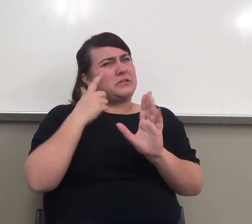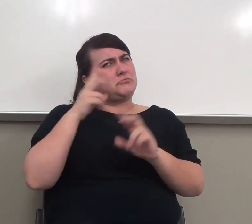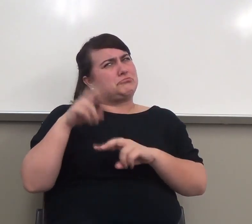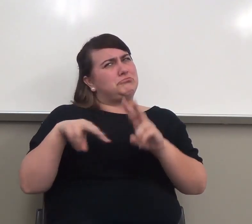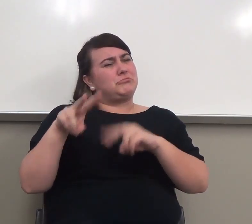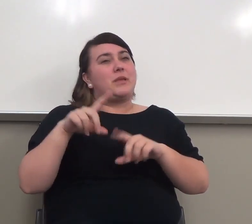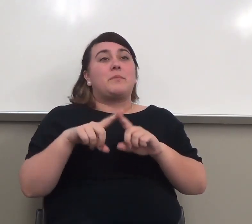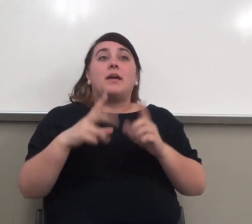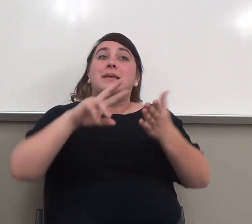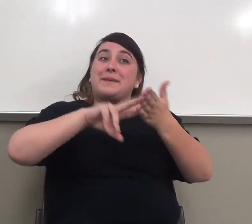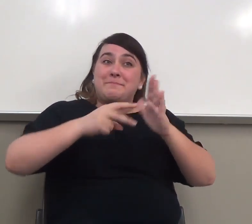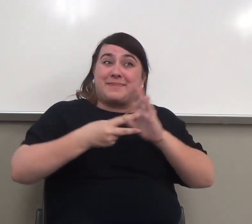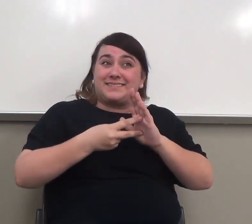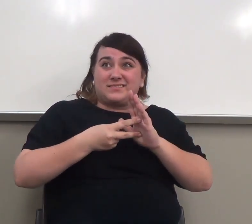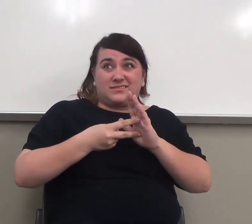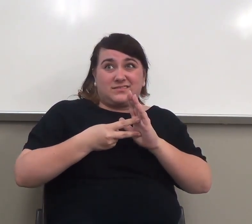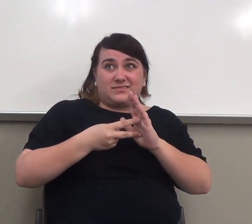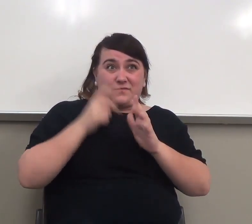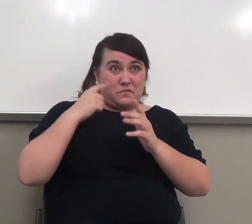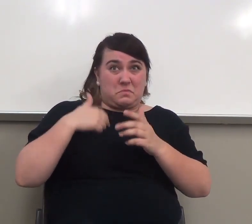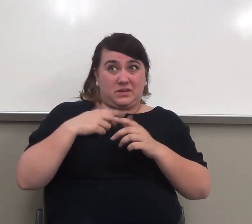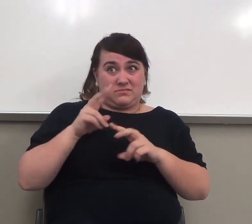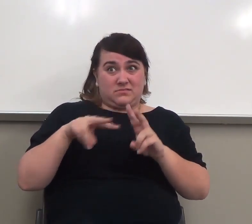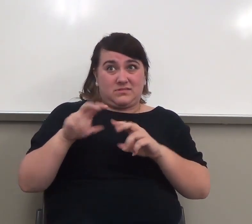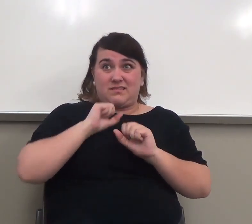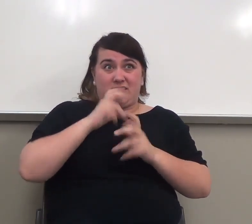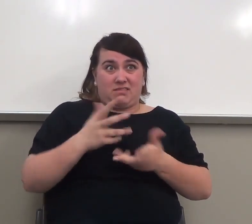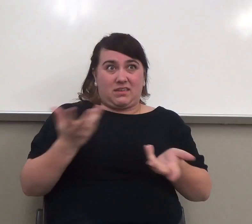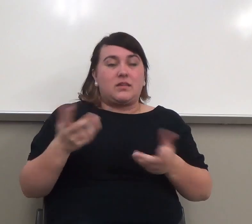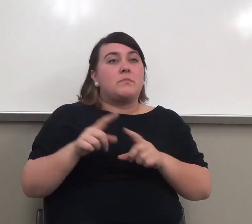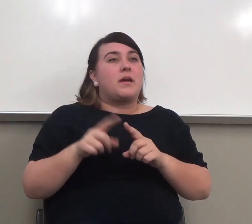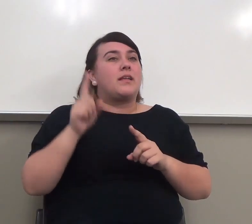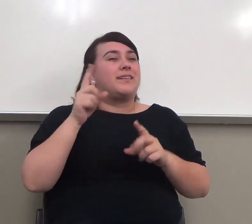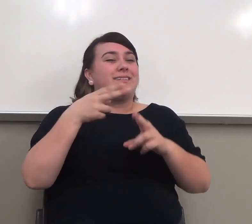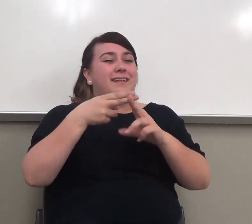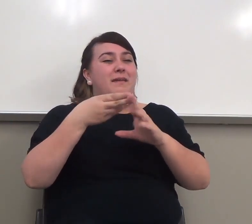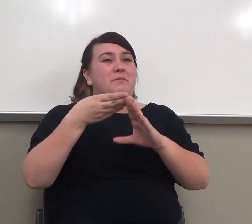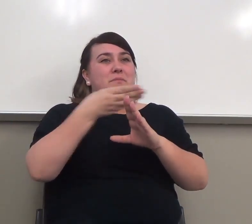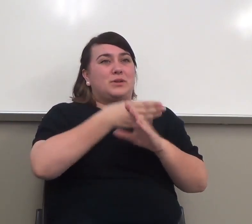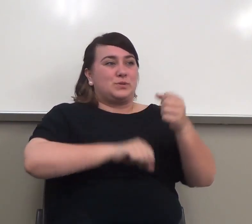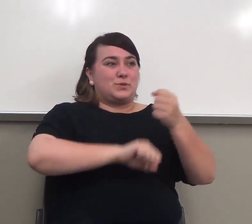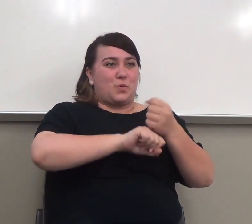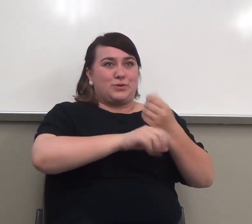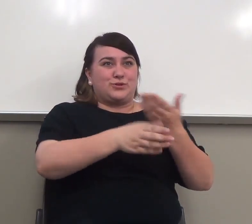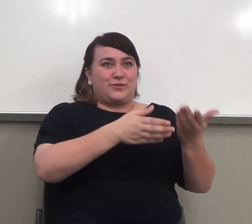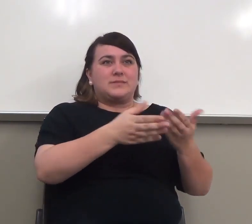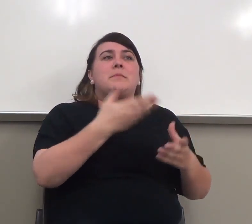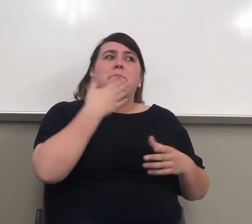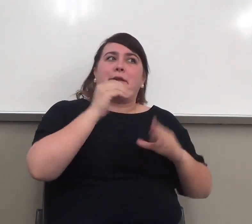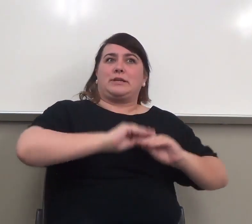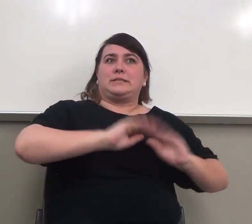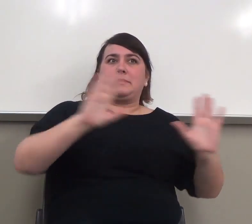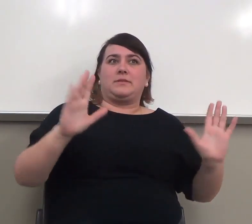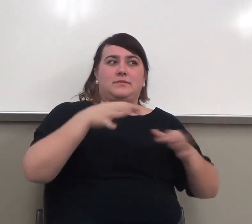It means nothing to me. I think this name really explains better what it does. It